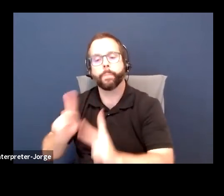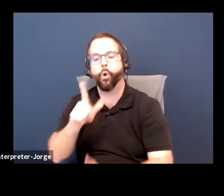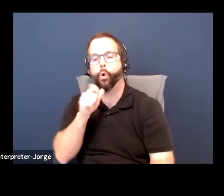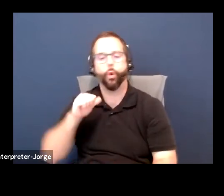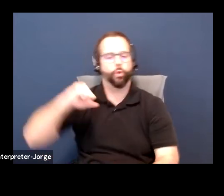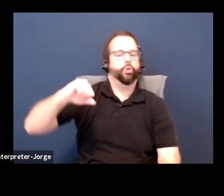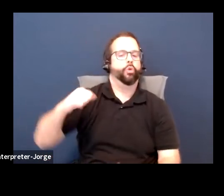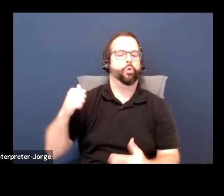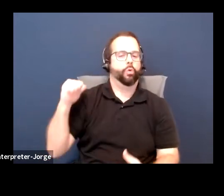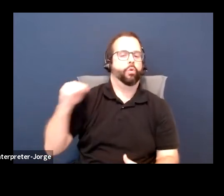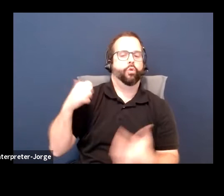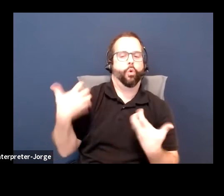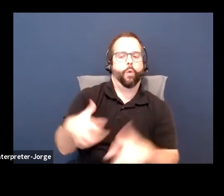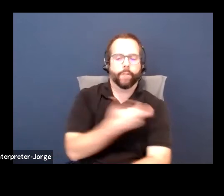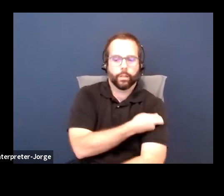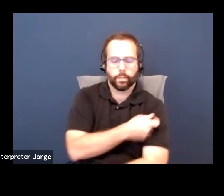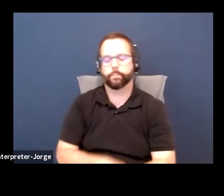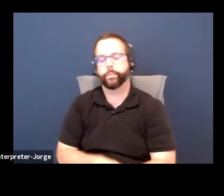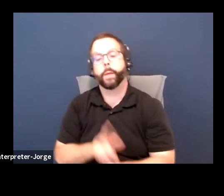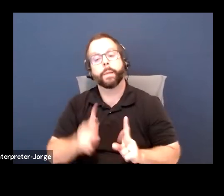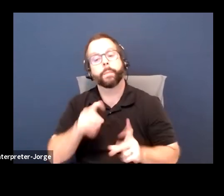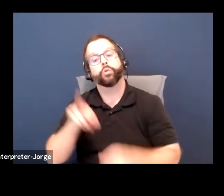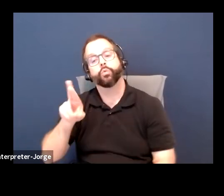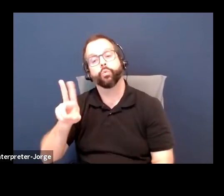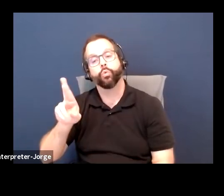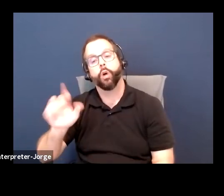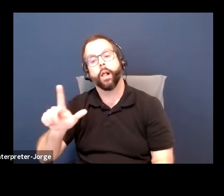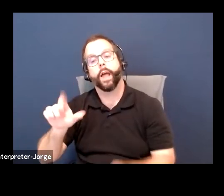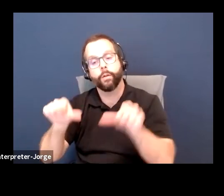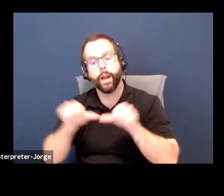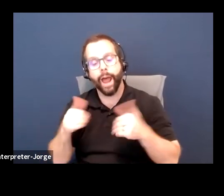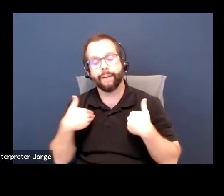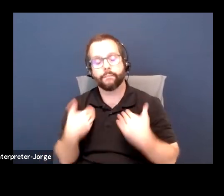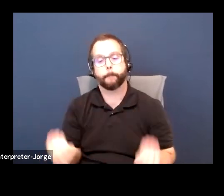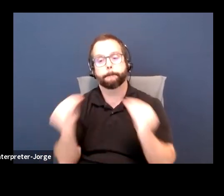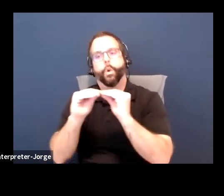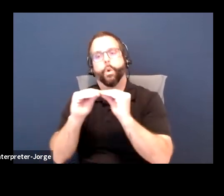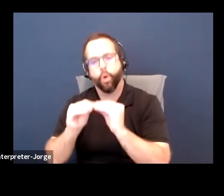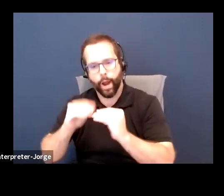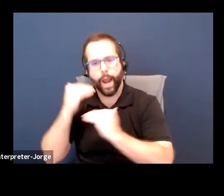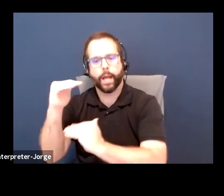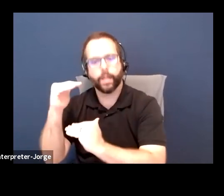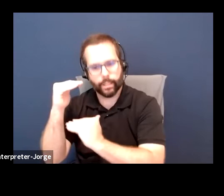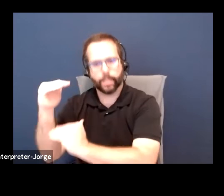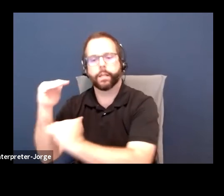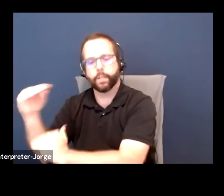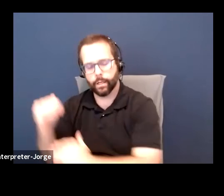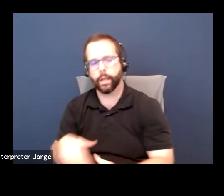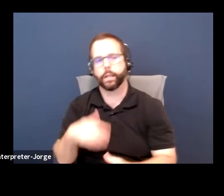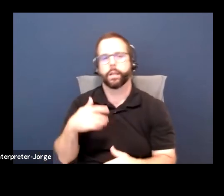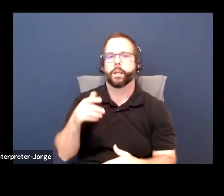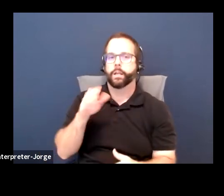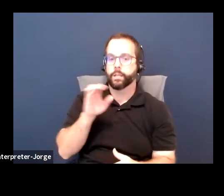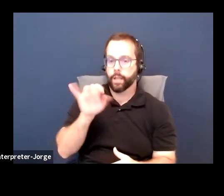People in rural areas face additional access barriers, and CILs have been playing a really critical role